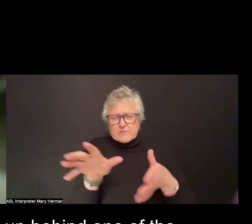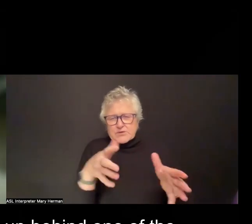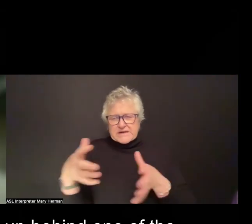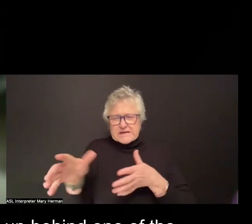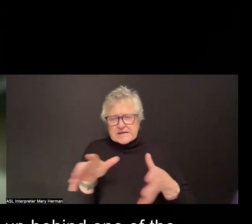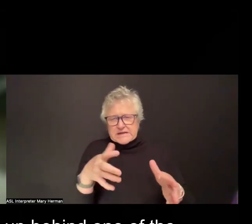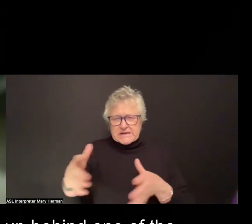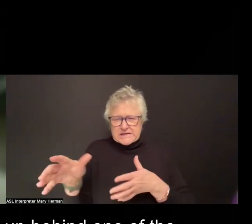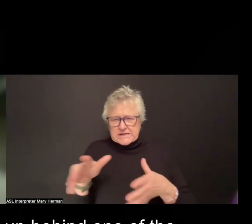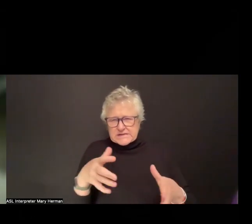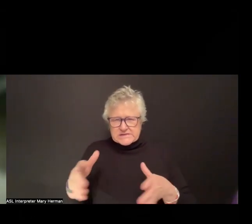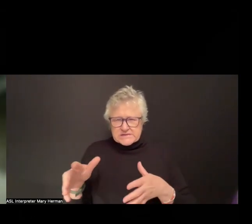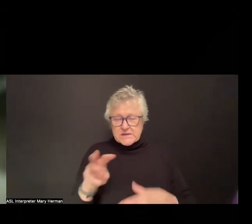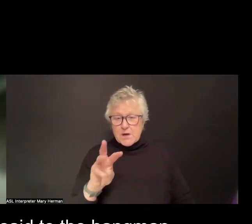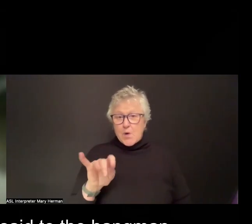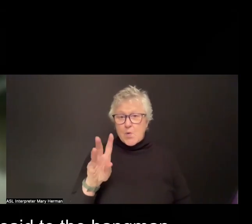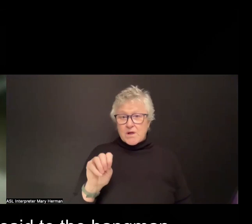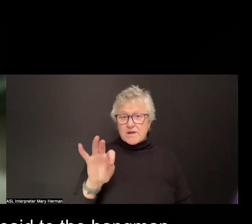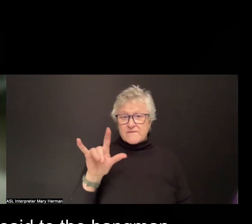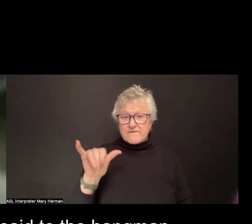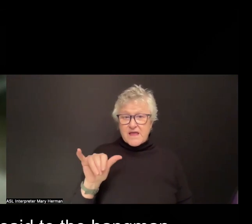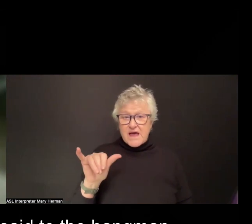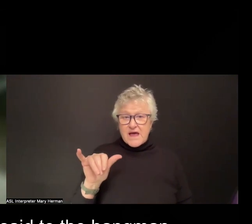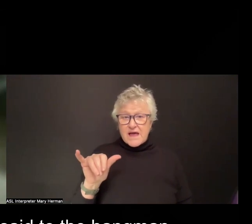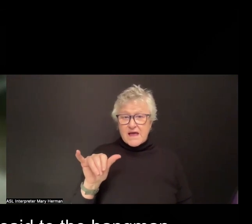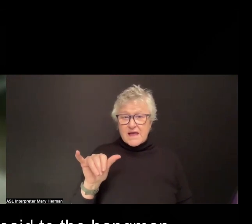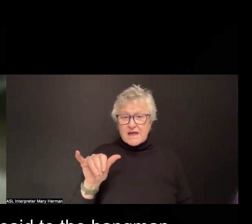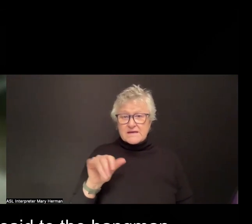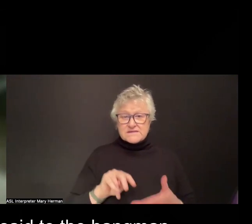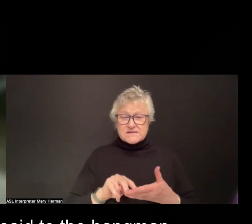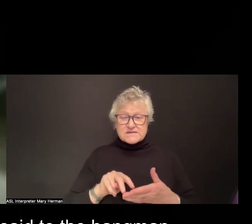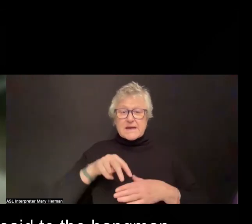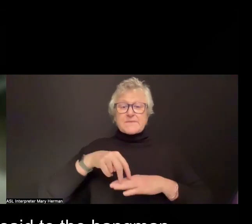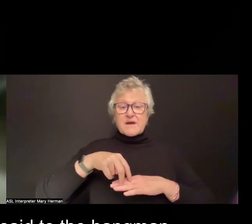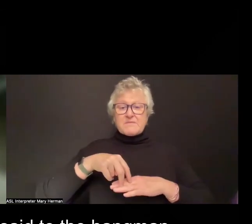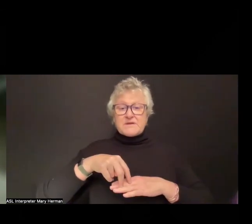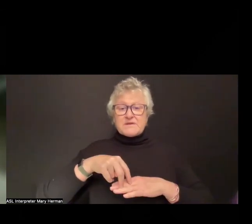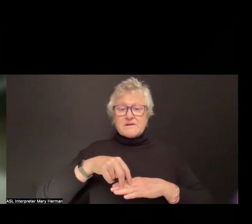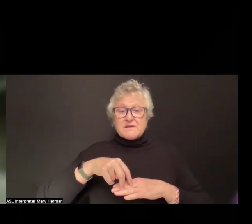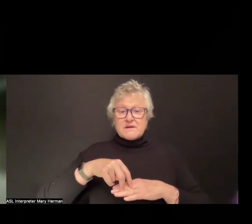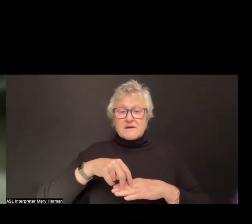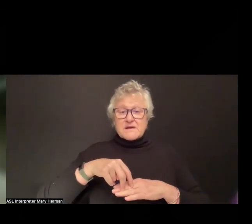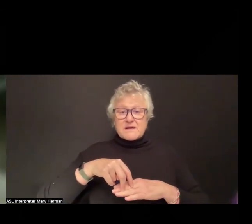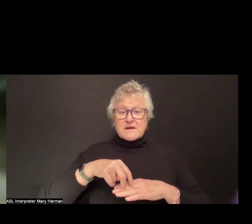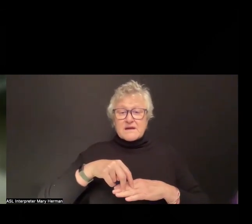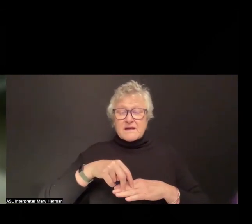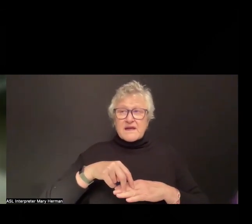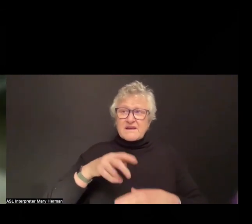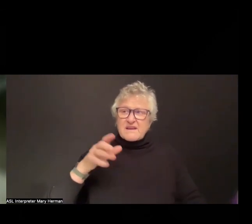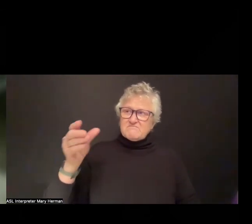one of the nooses and took the measure of it with one look. "Oh, come now," Fly said to the hangman, taking the noose in his hands. "Don't you know your